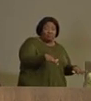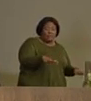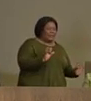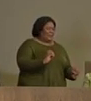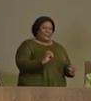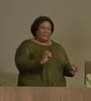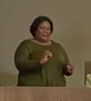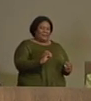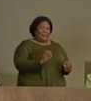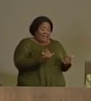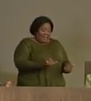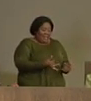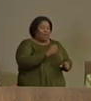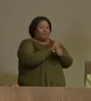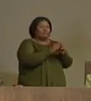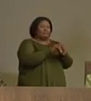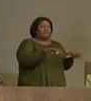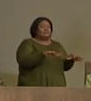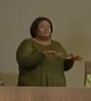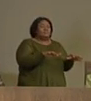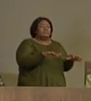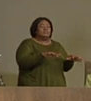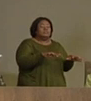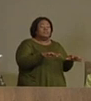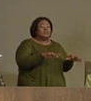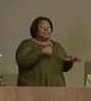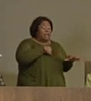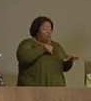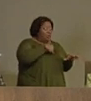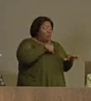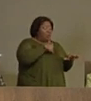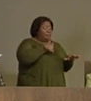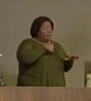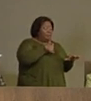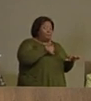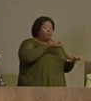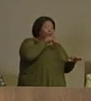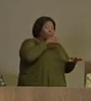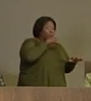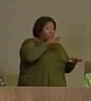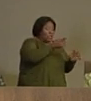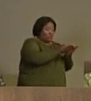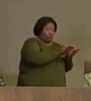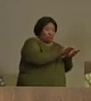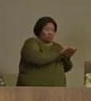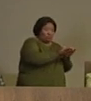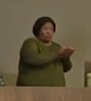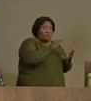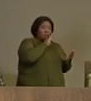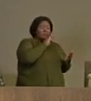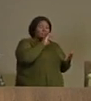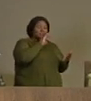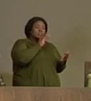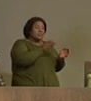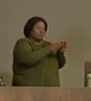COVID-19, our infrastructure for feedings in schools, there must be learners at schools, in our kitchens,